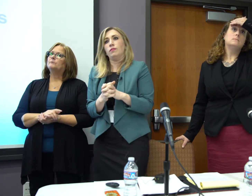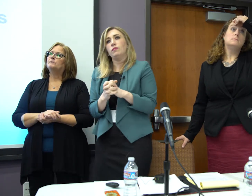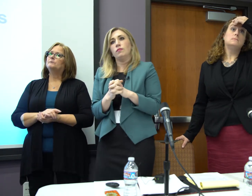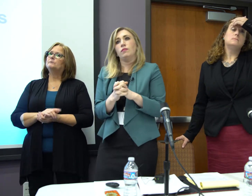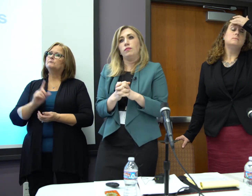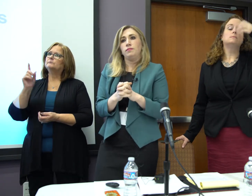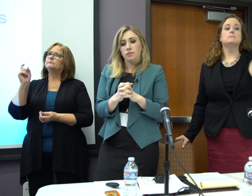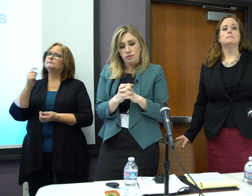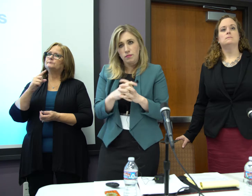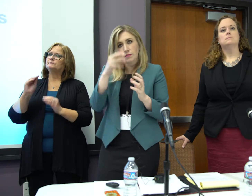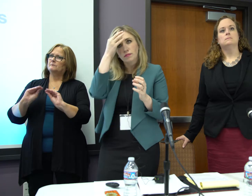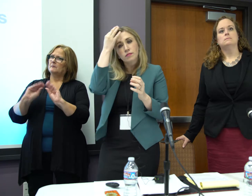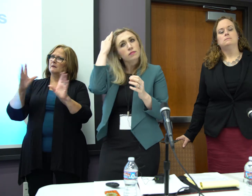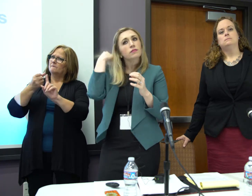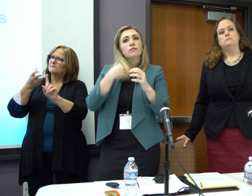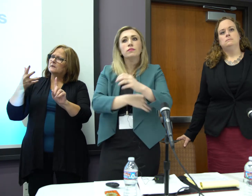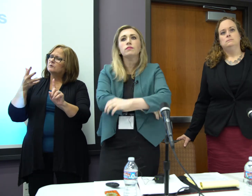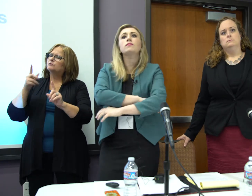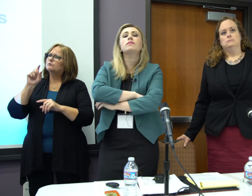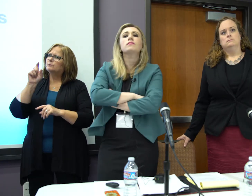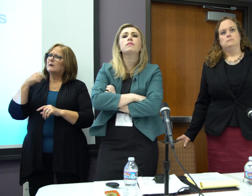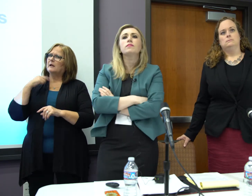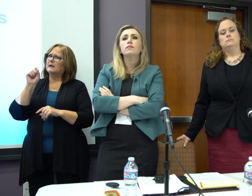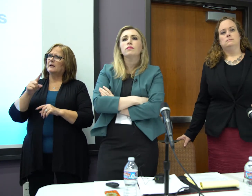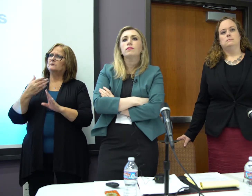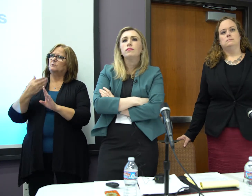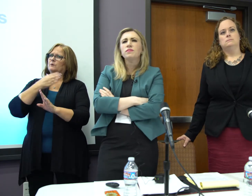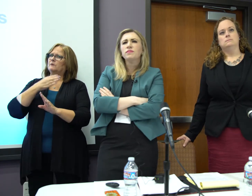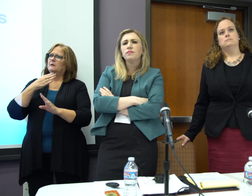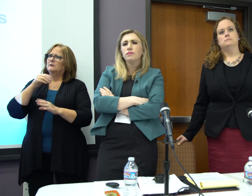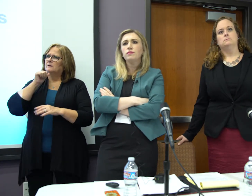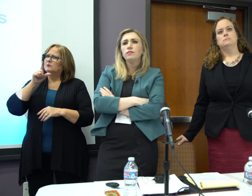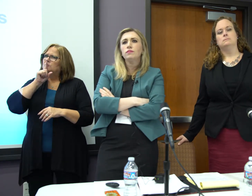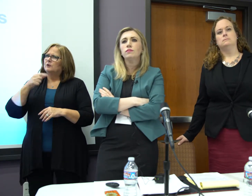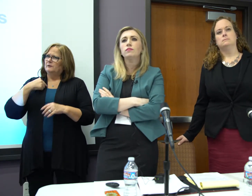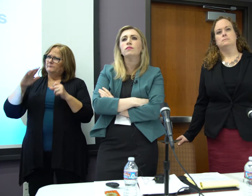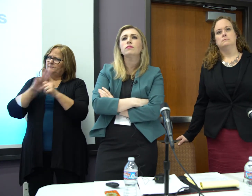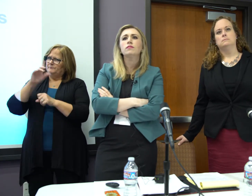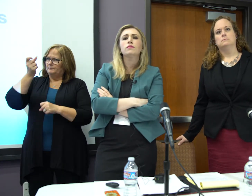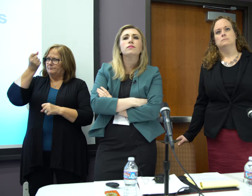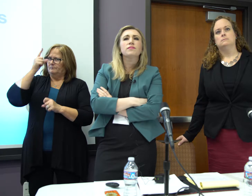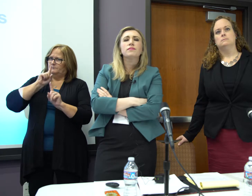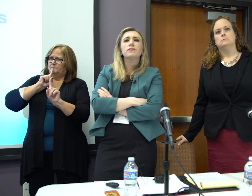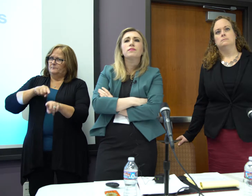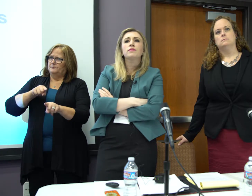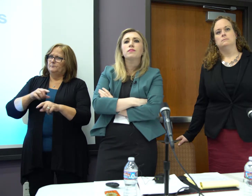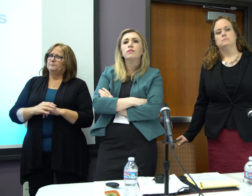This is a clarification question, and I've asked a similar question previously and don't know that I've ever truly understood the answer.